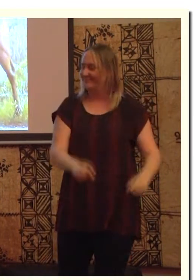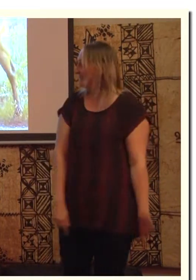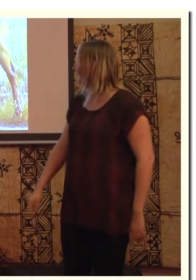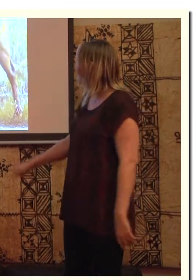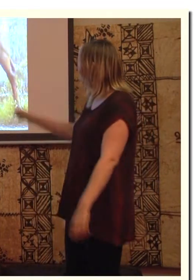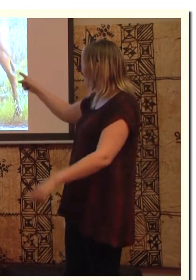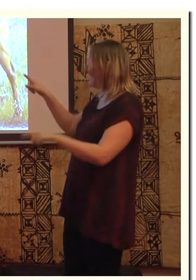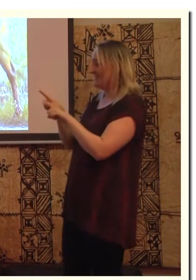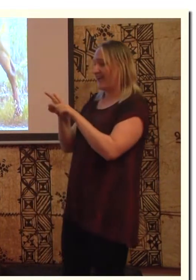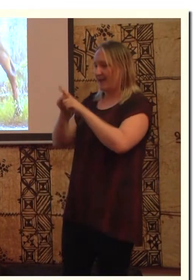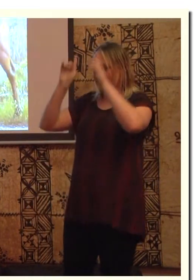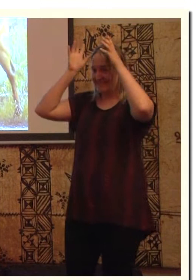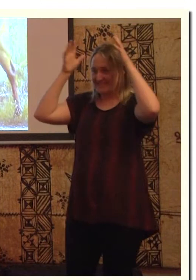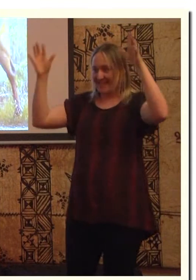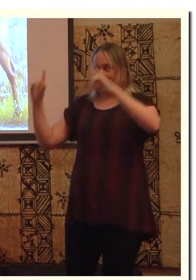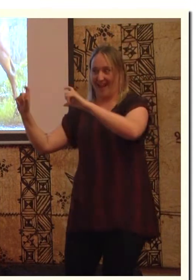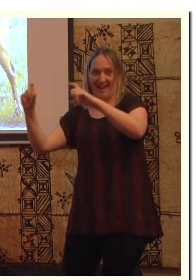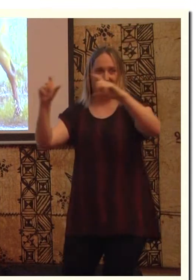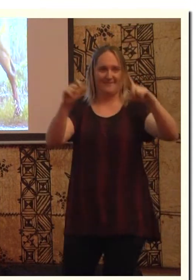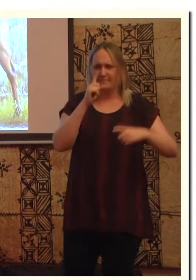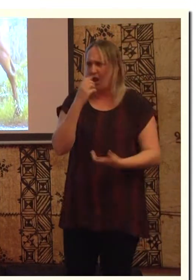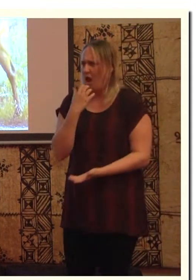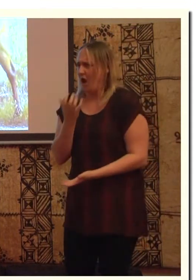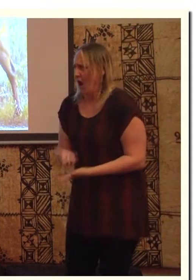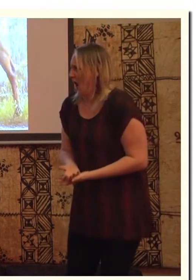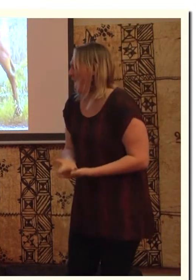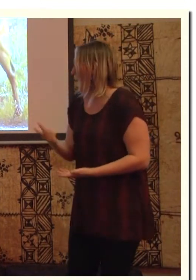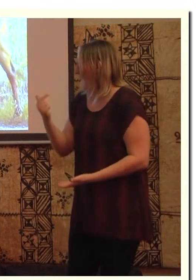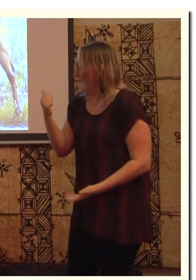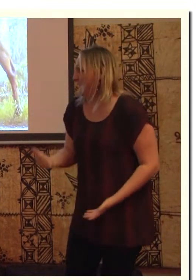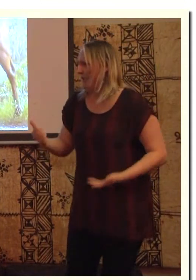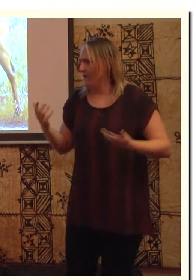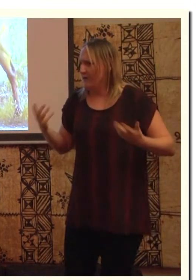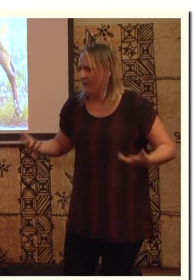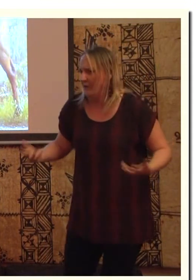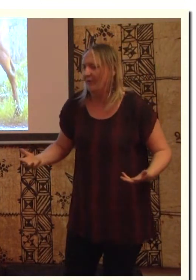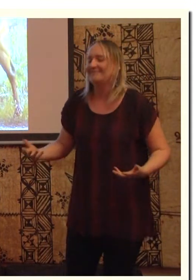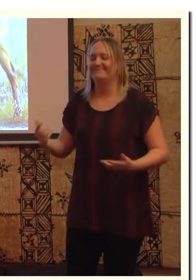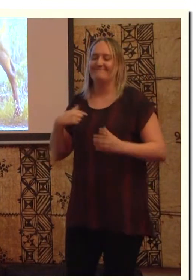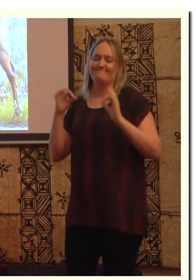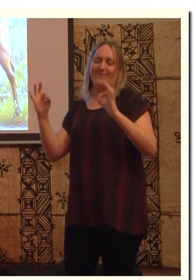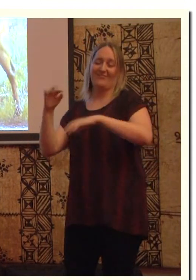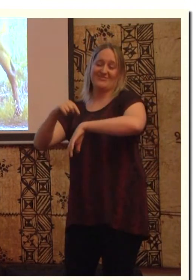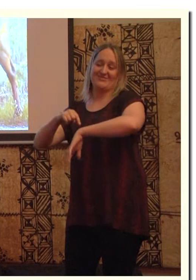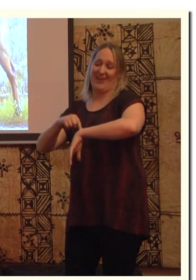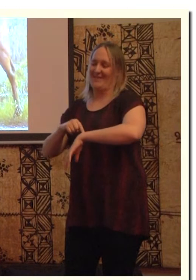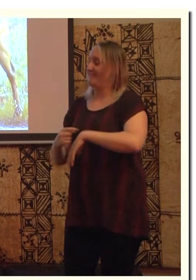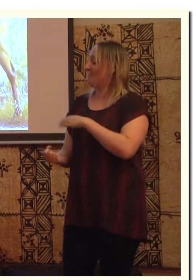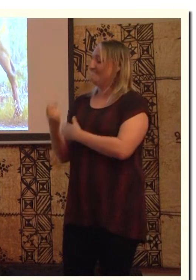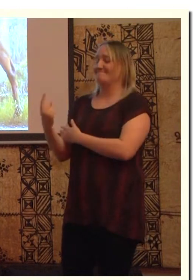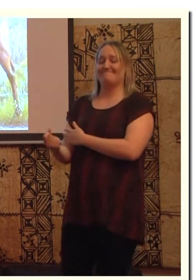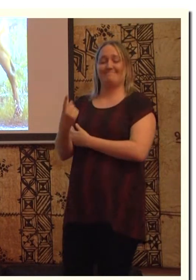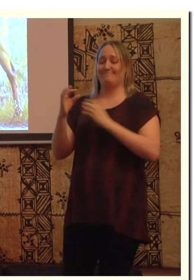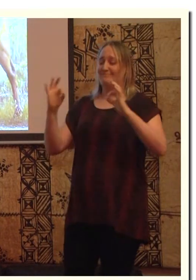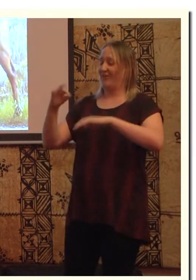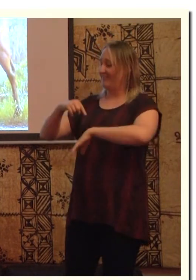timing when it comes to those sort of things, and I took heaps of pictures. Same with this elk. It was so amazing to see how huge